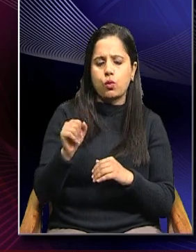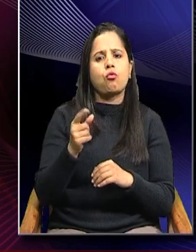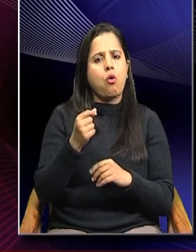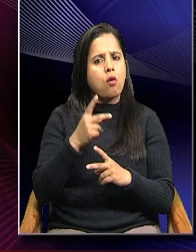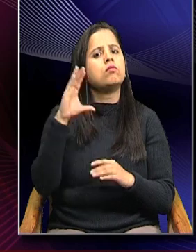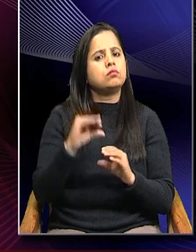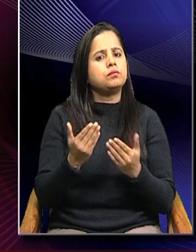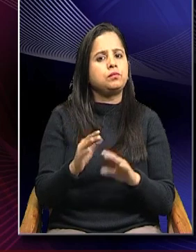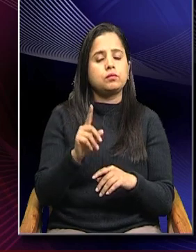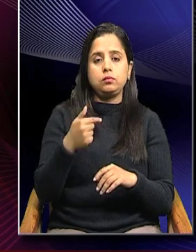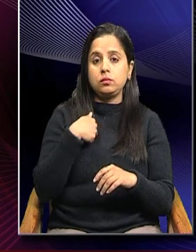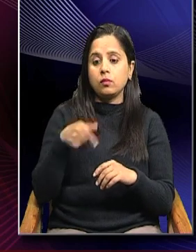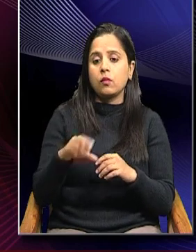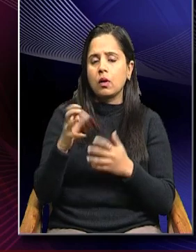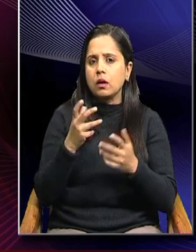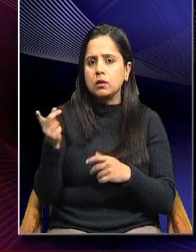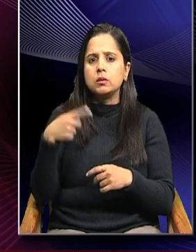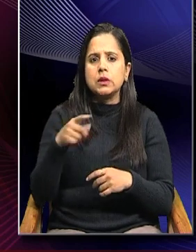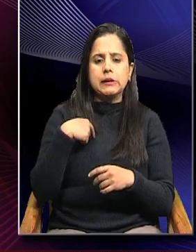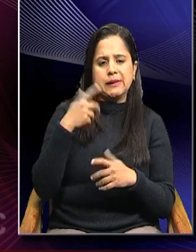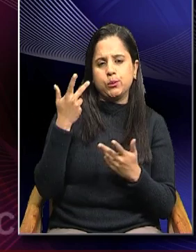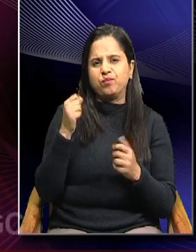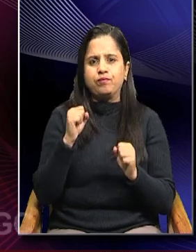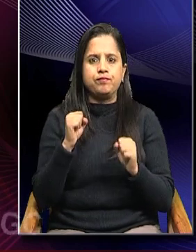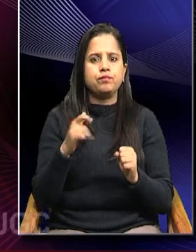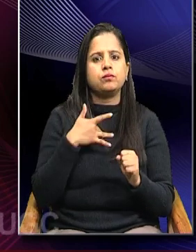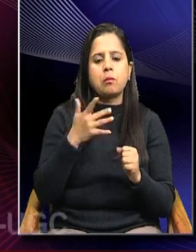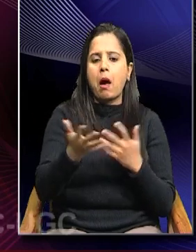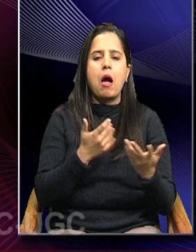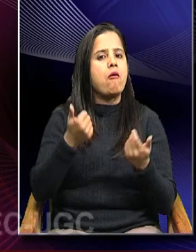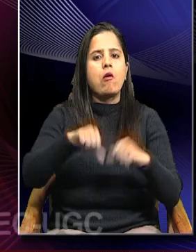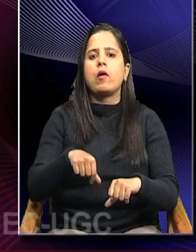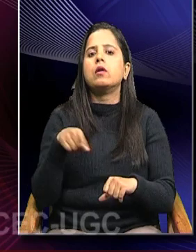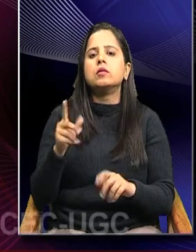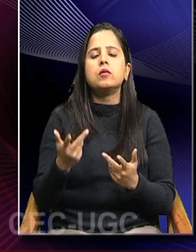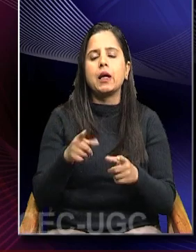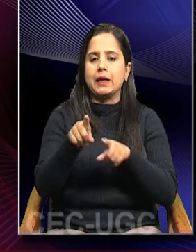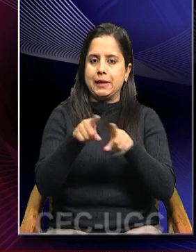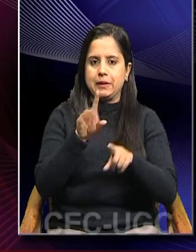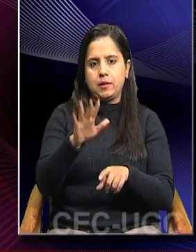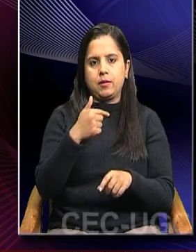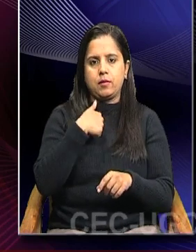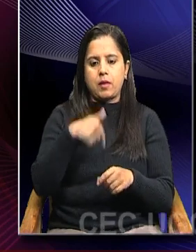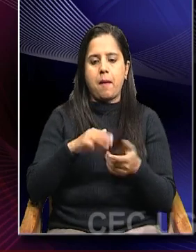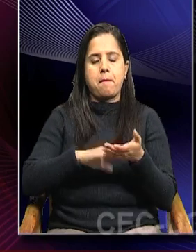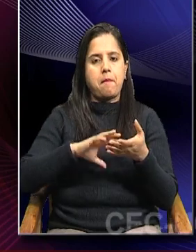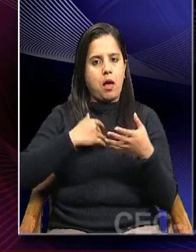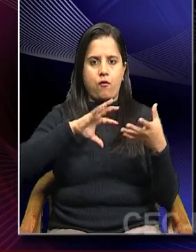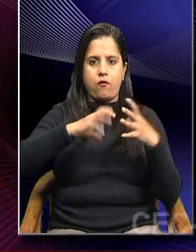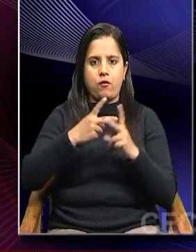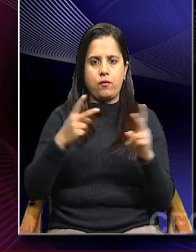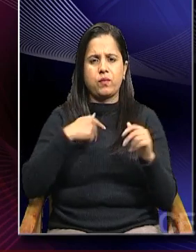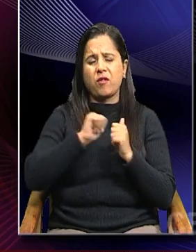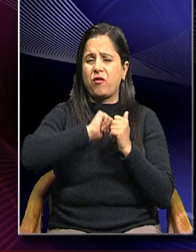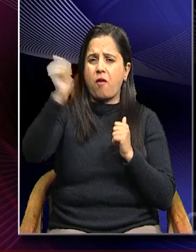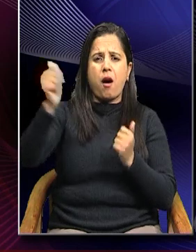distribution, but my customers are finding it very difficult to purchase. Suppose I'm a manufacturer in a far-flung area